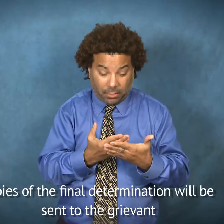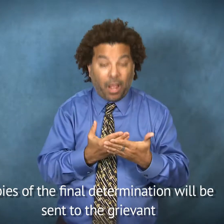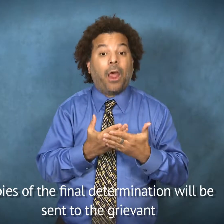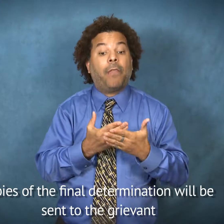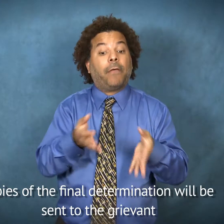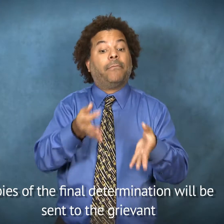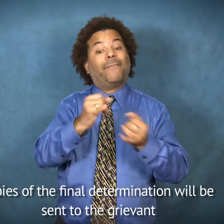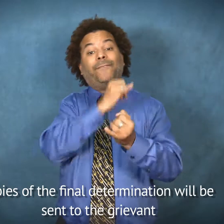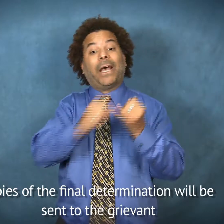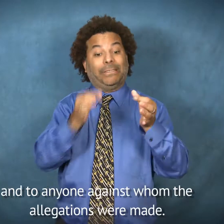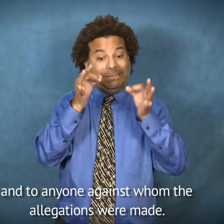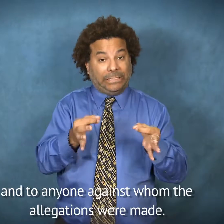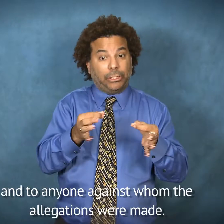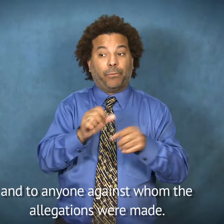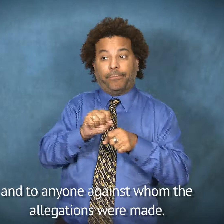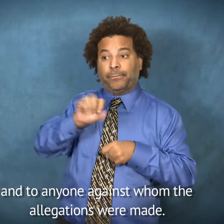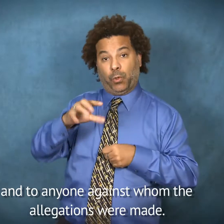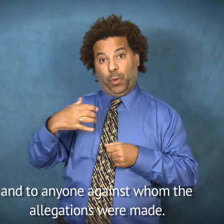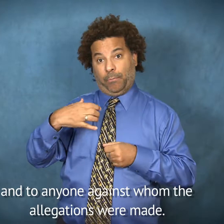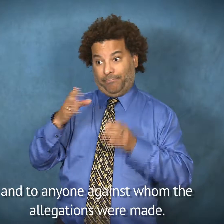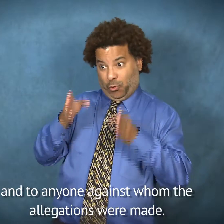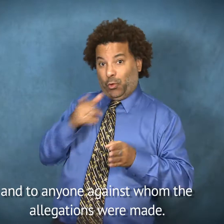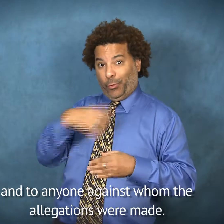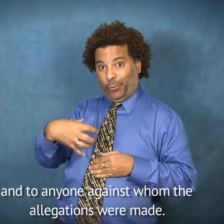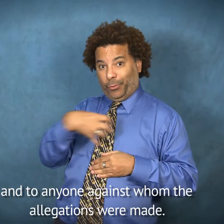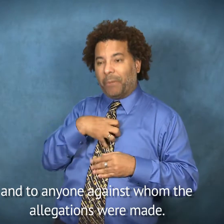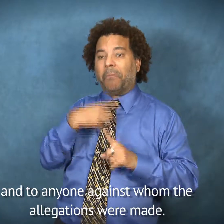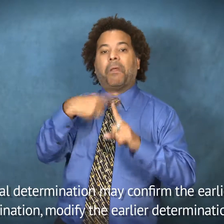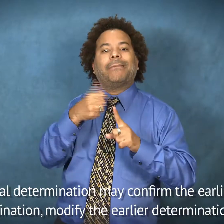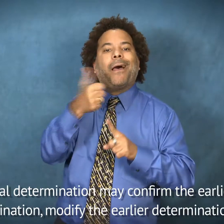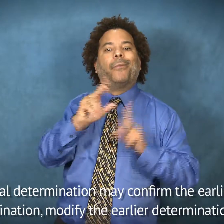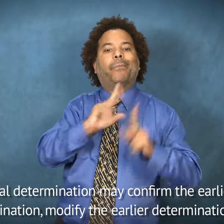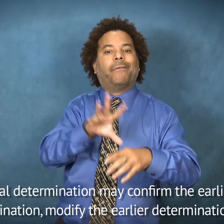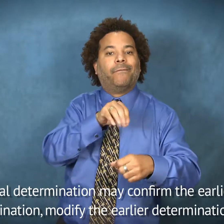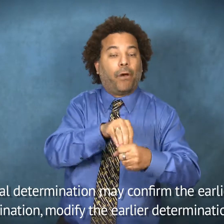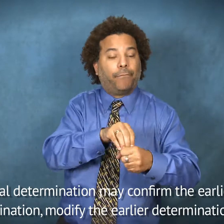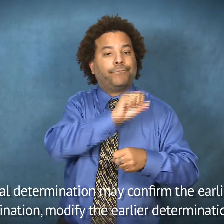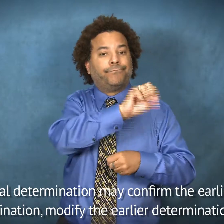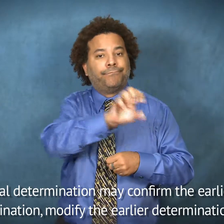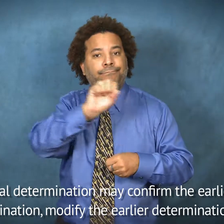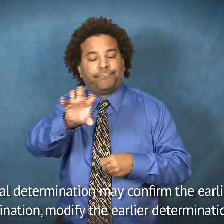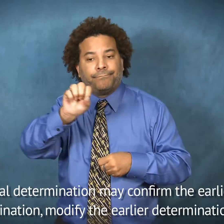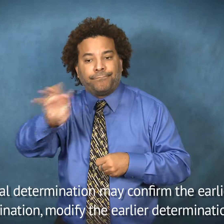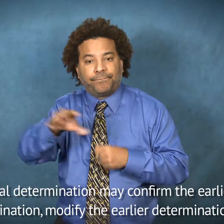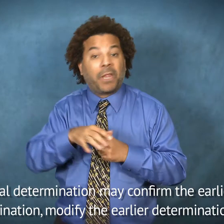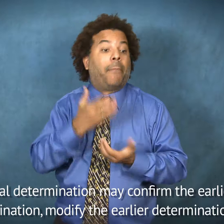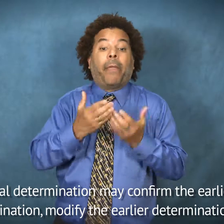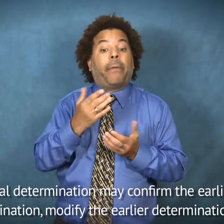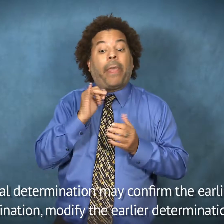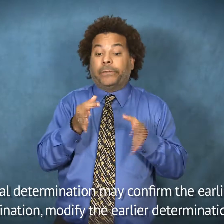will be sent to the grievant and to anyone against whom the allegations were made. The final determination may confirm the earlier determination, modify